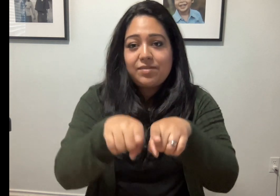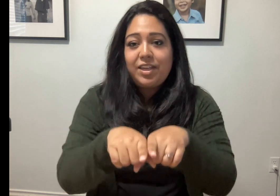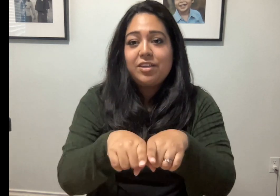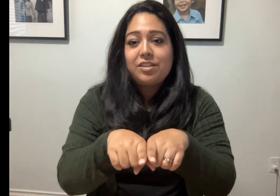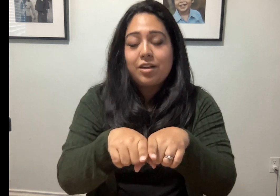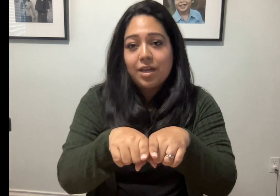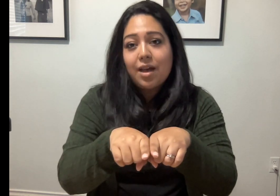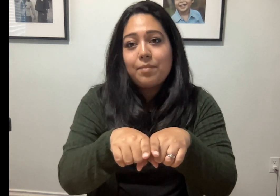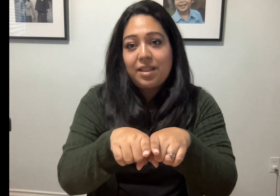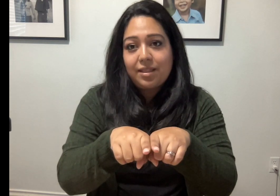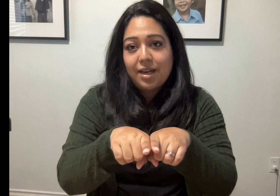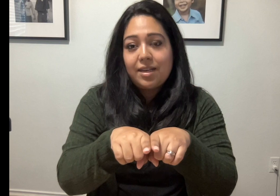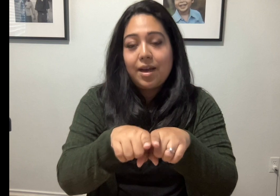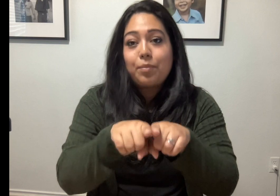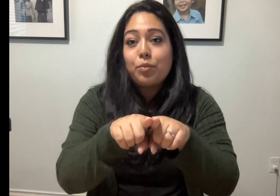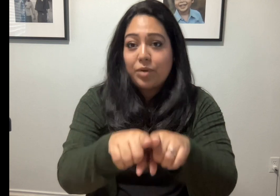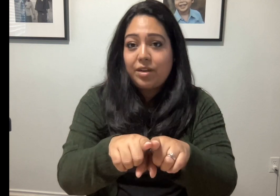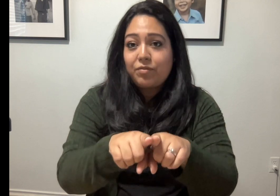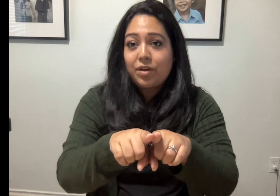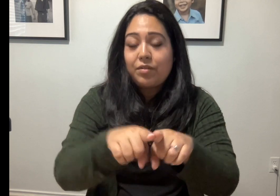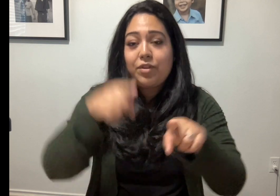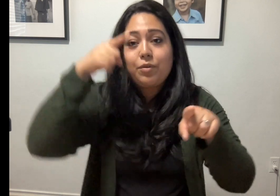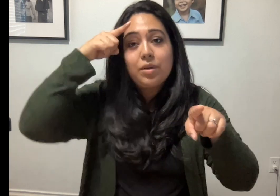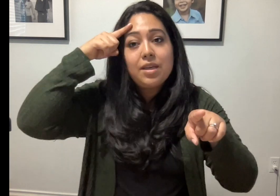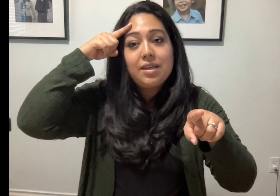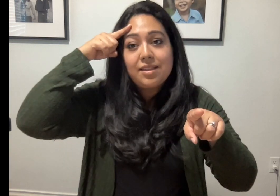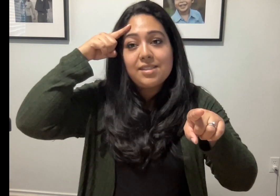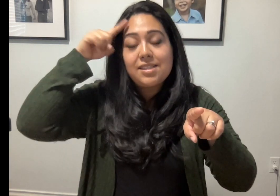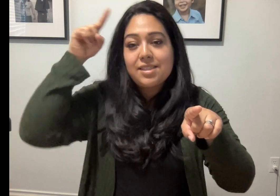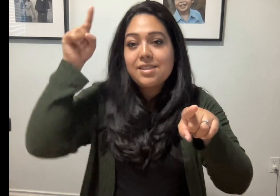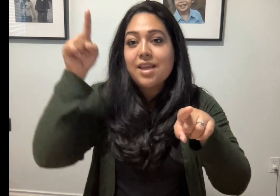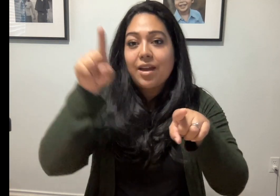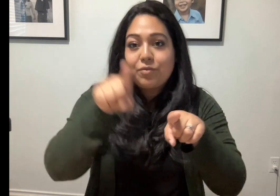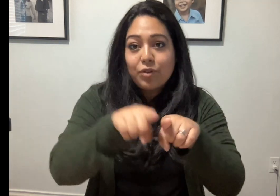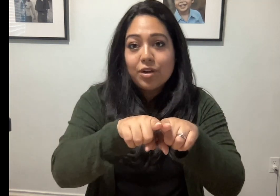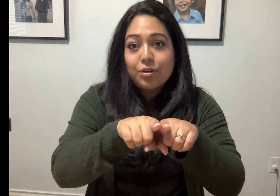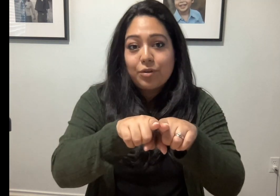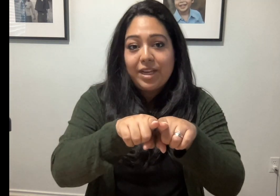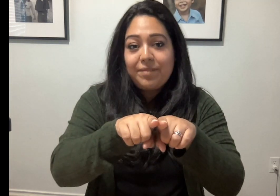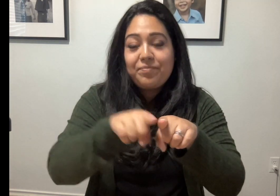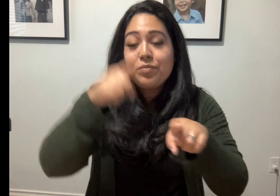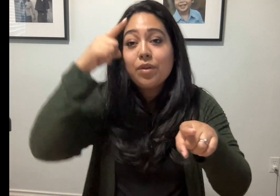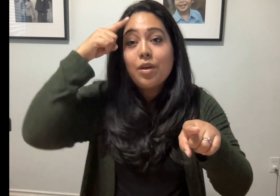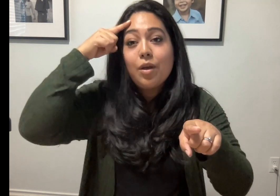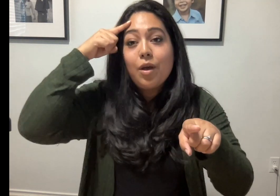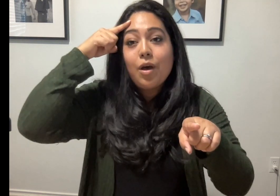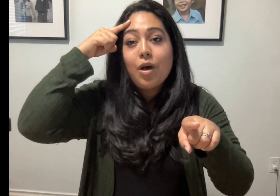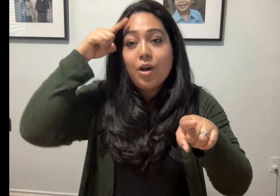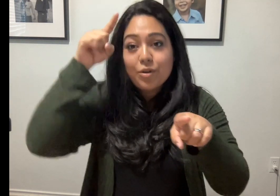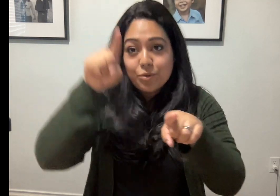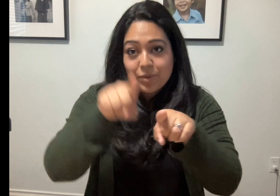fingers are going to come and line up right in front of you. This is a sign for agree.